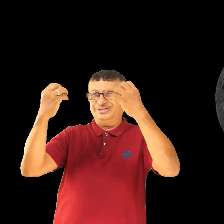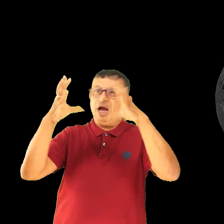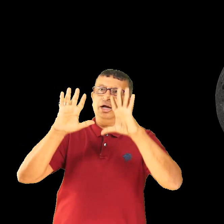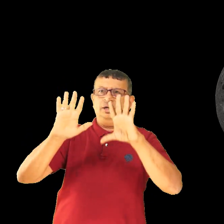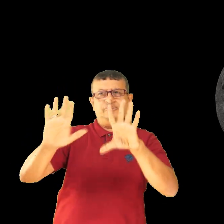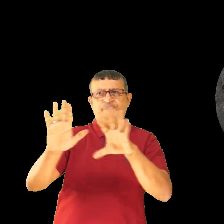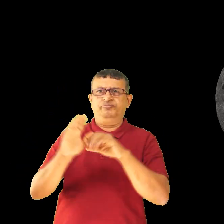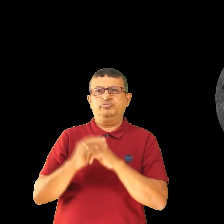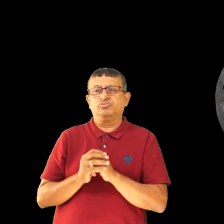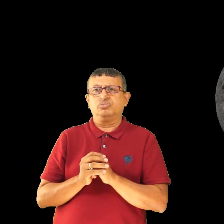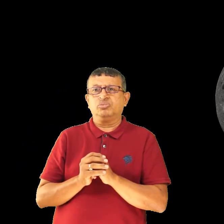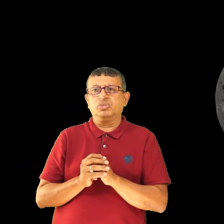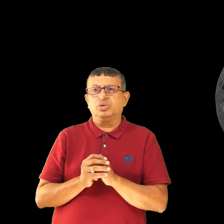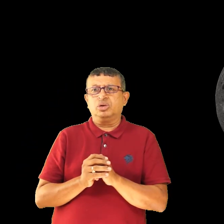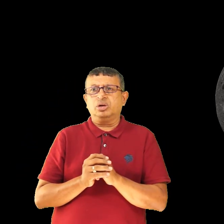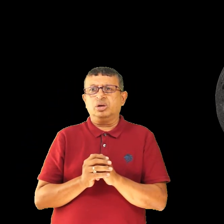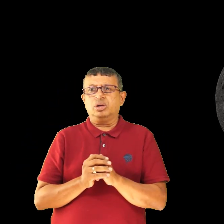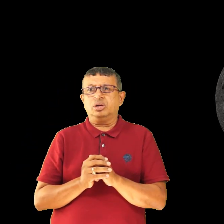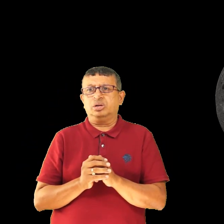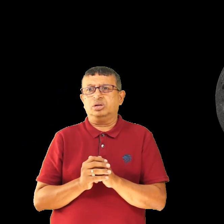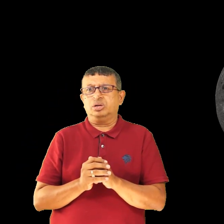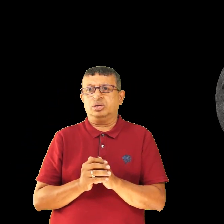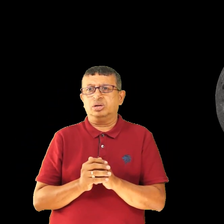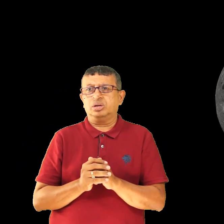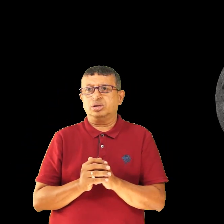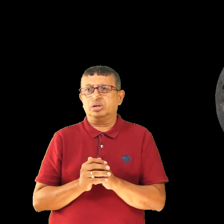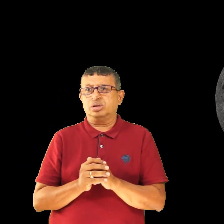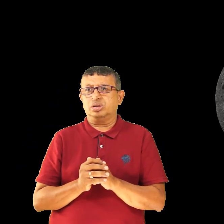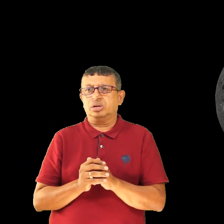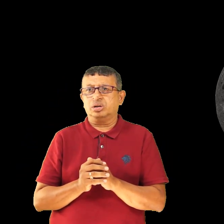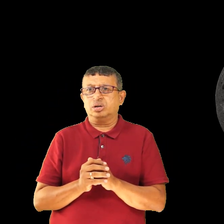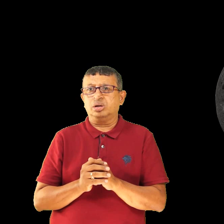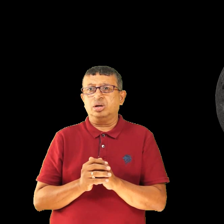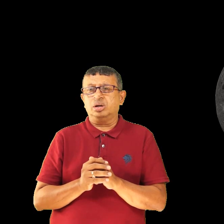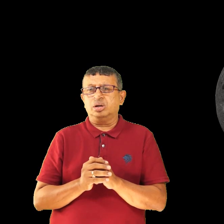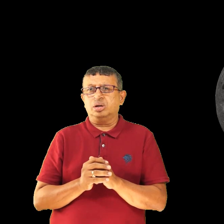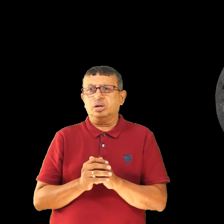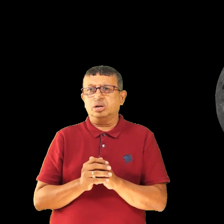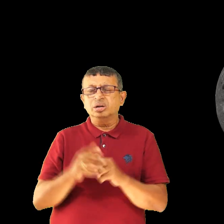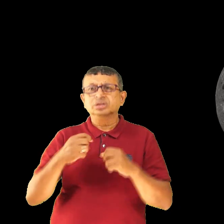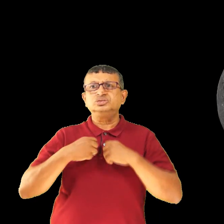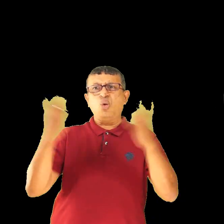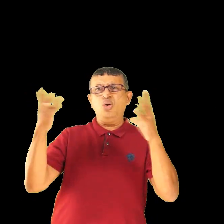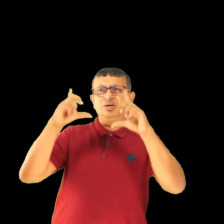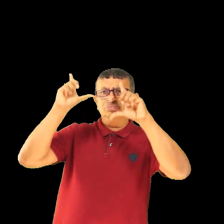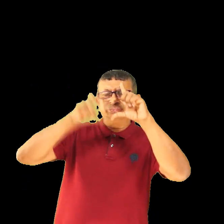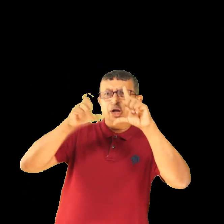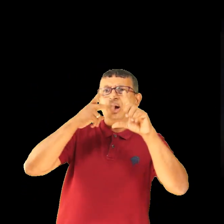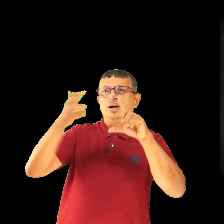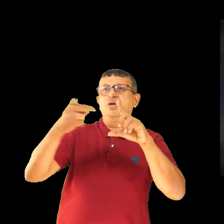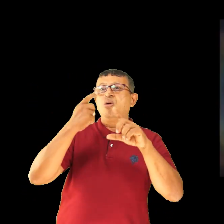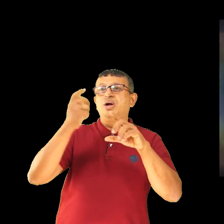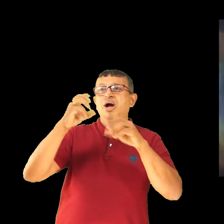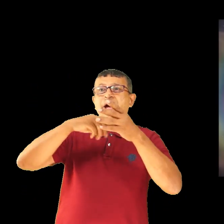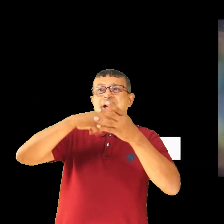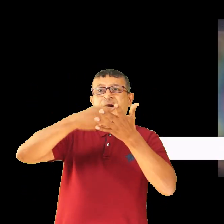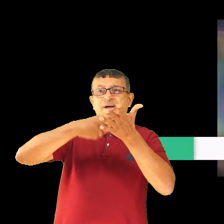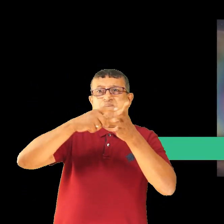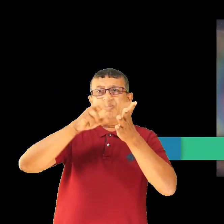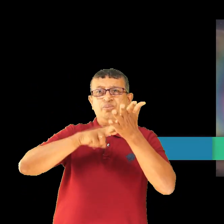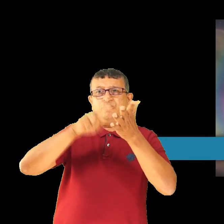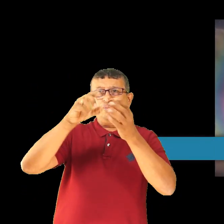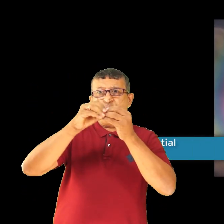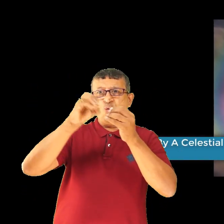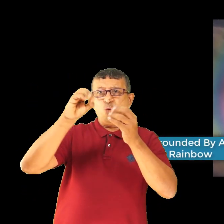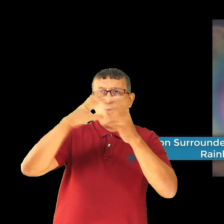kilometers. Lunar eclipse is one of the phenomena that often occurs on Earth's satellites. Recently,